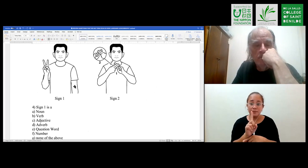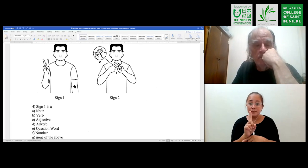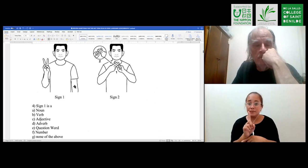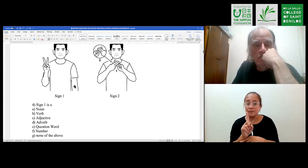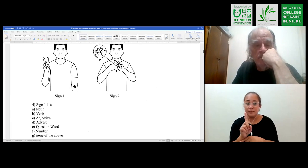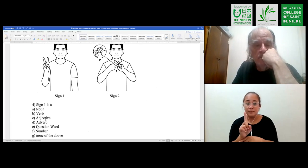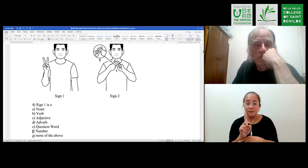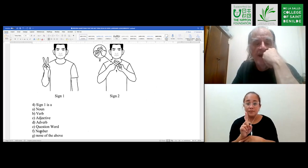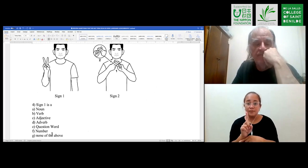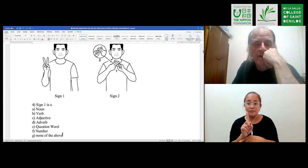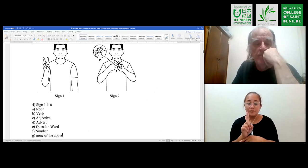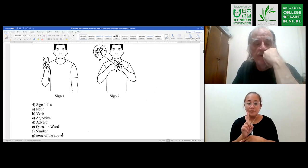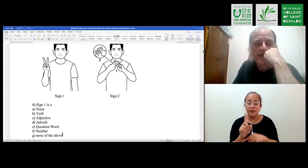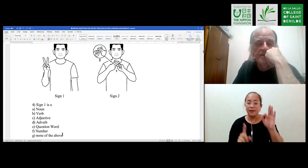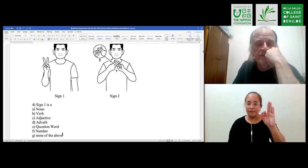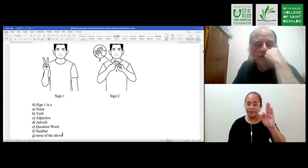F. F number, yes.